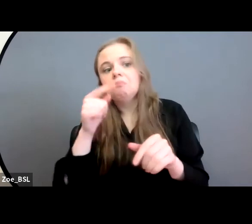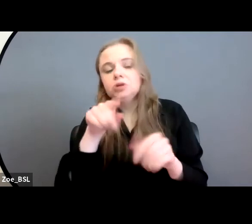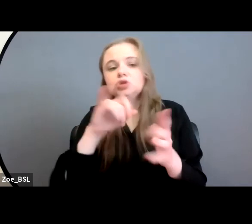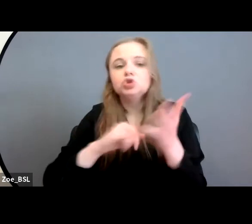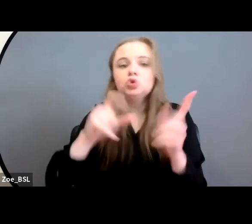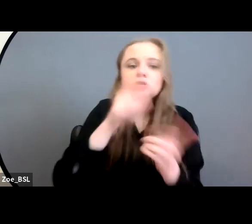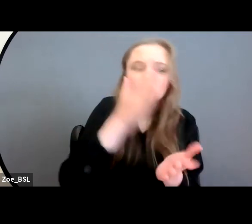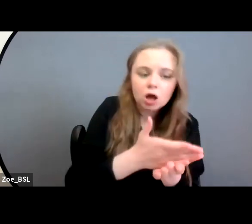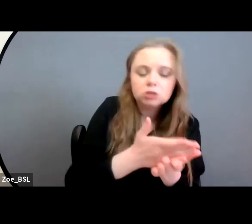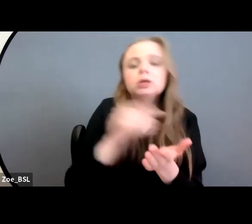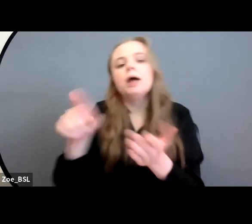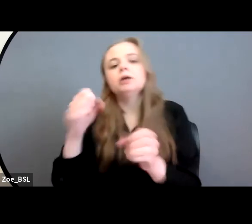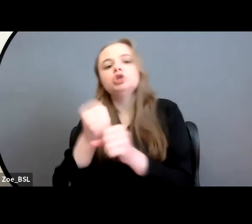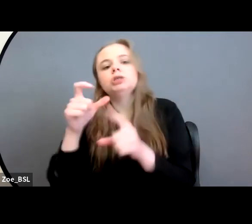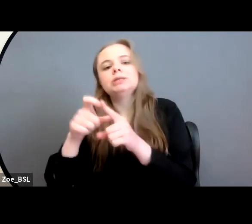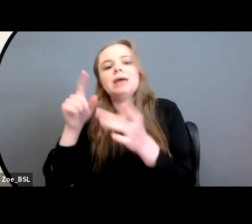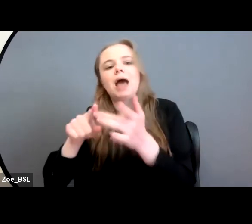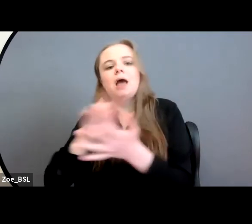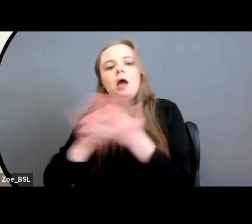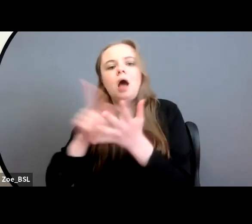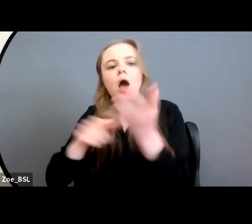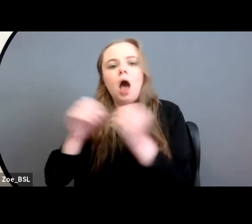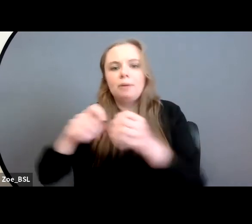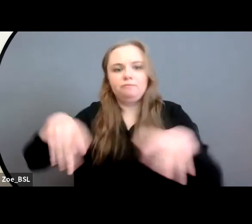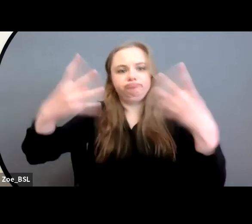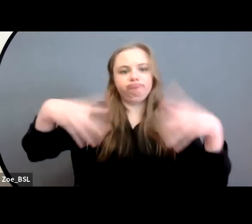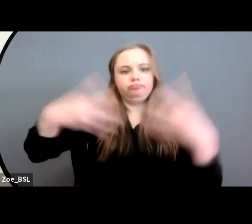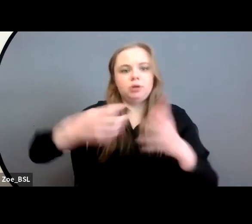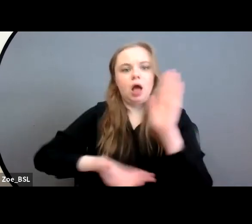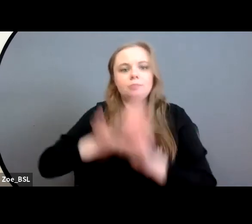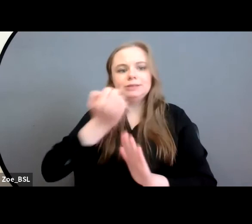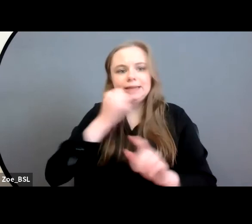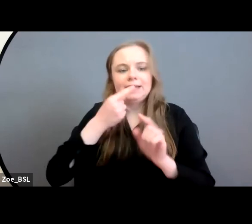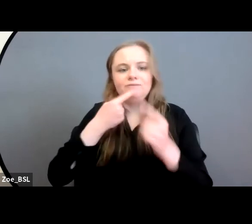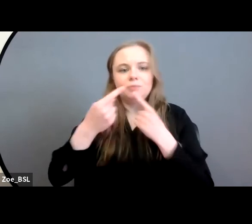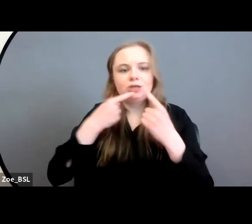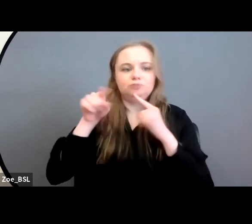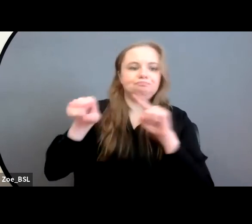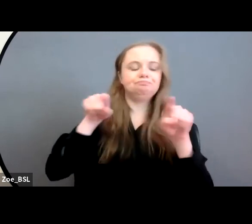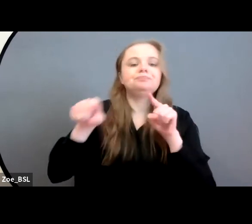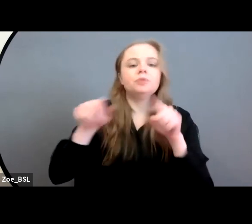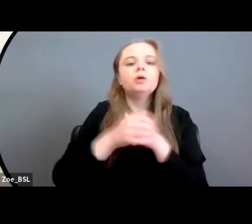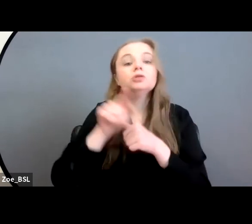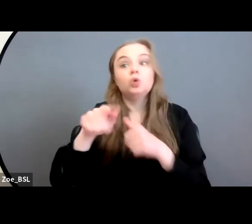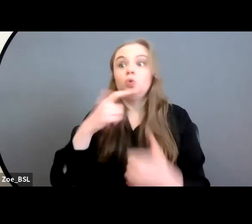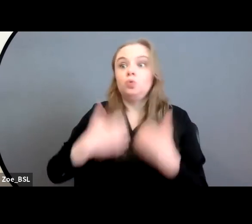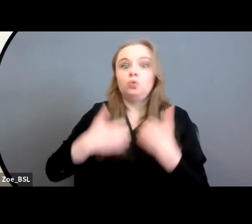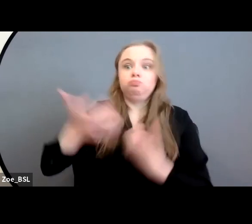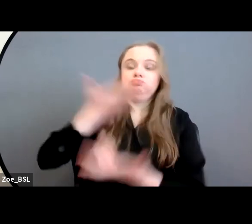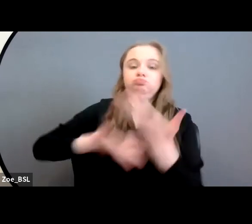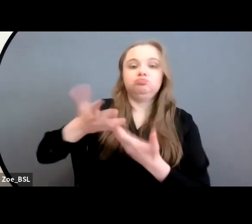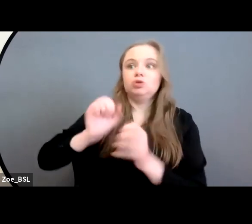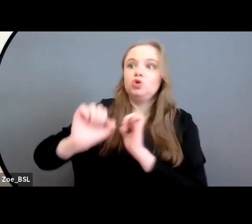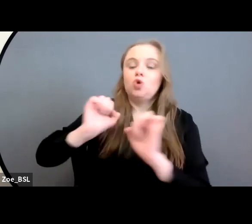of information and how we look to grow. And it's been brilliant to hear some of your reflections on the panelists'